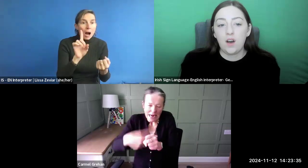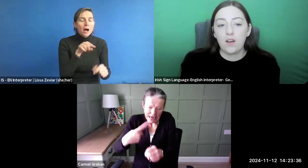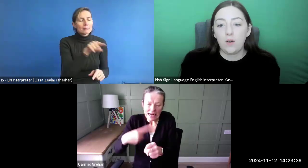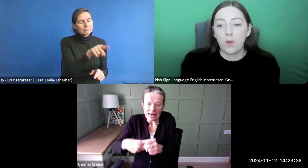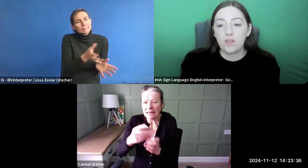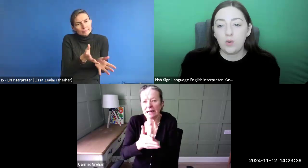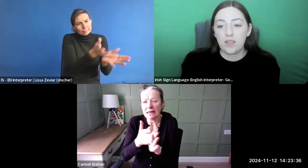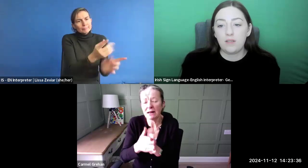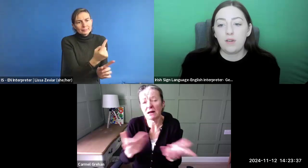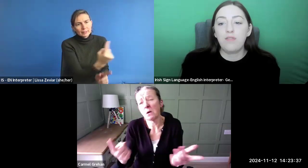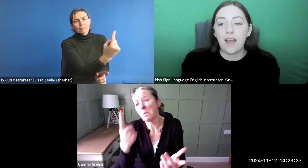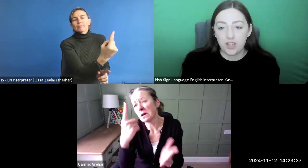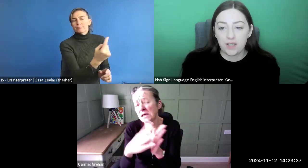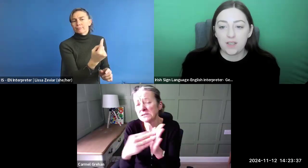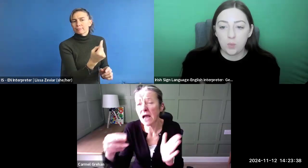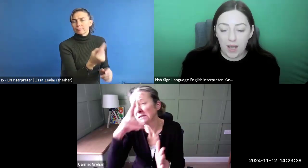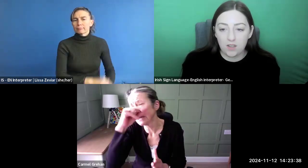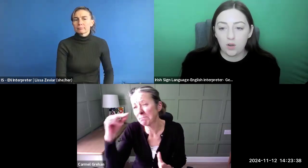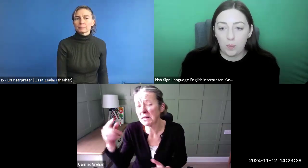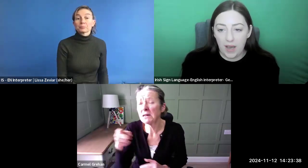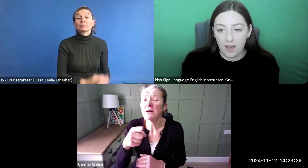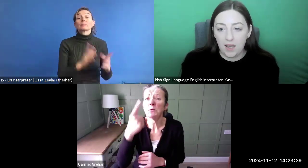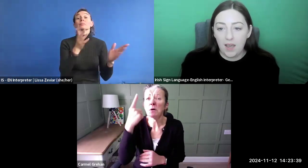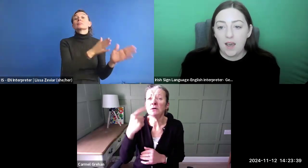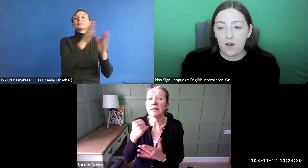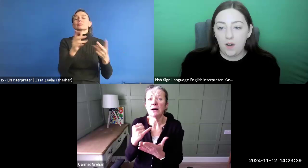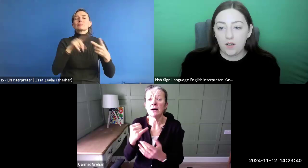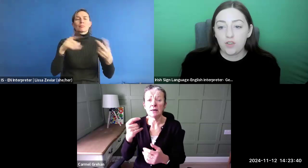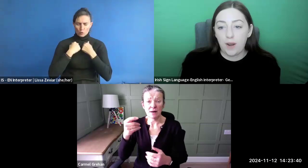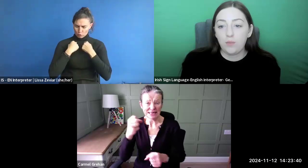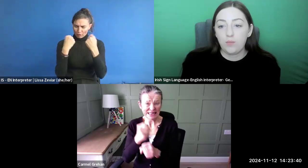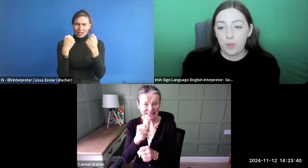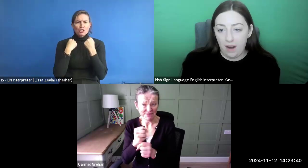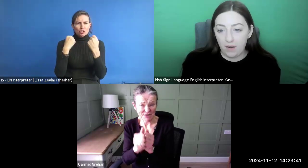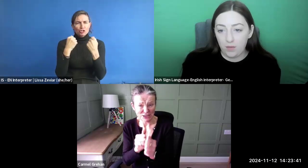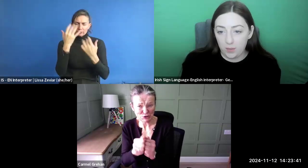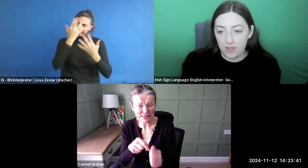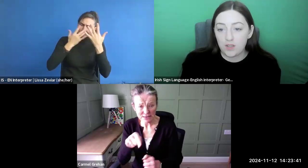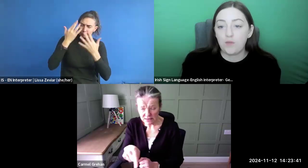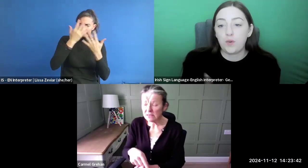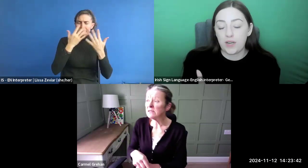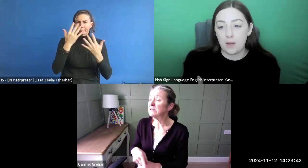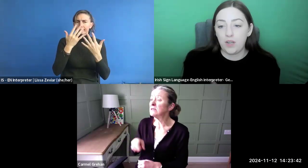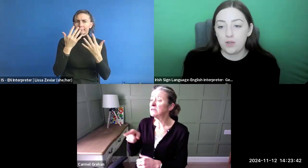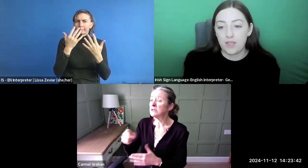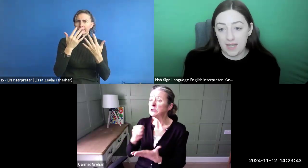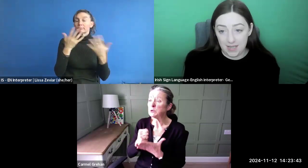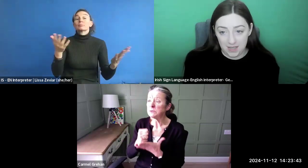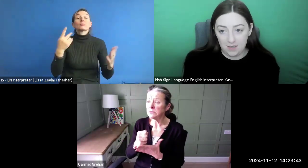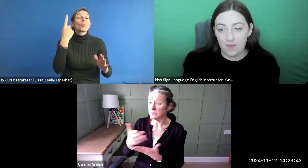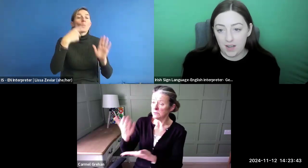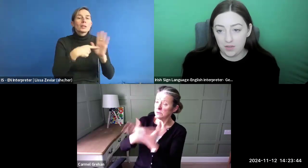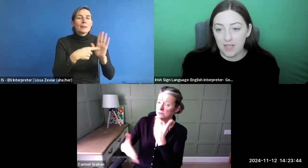And then we also looked at the reflection as well, to look back on, try preparing for the presentation. So for one example, I'll